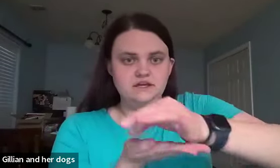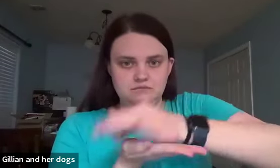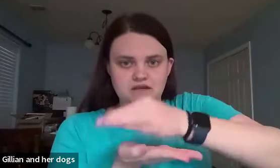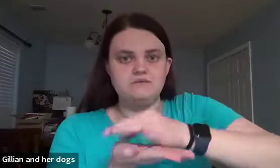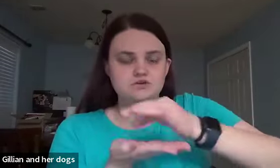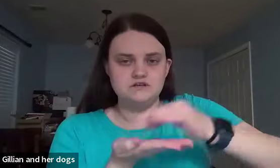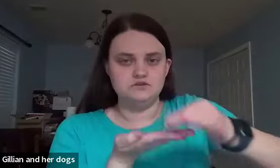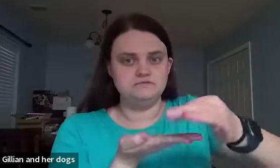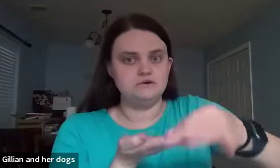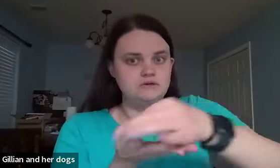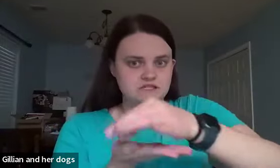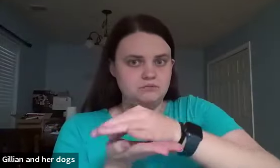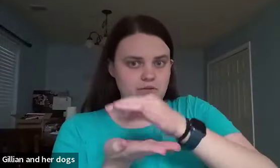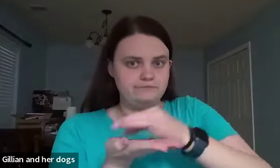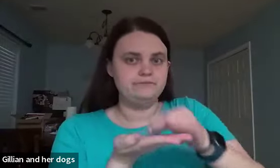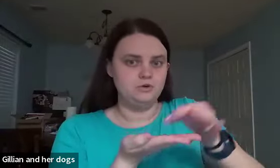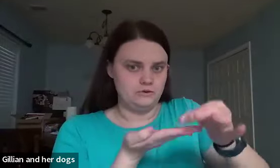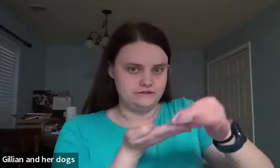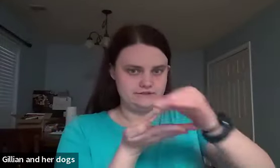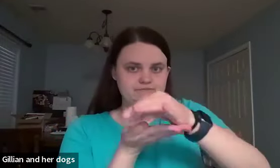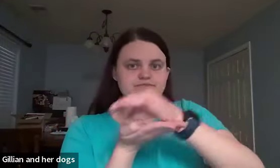like you're making the motion of there's different coins in your palm. Coins.